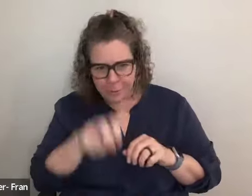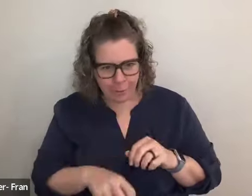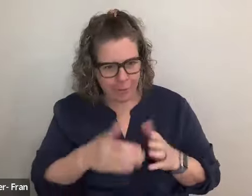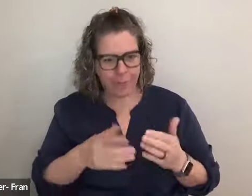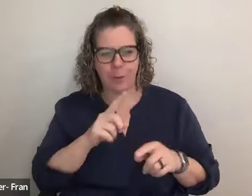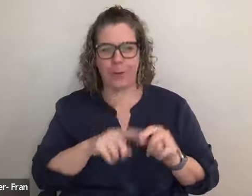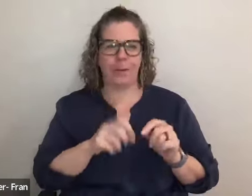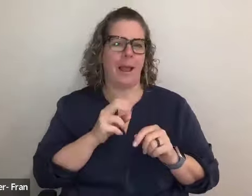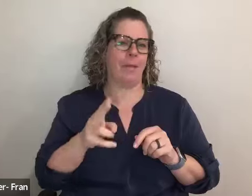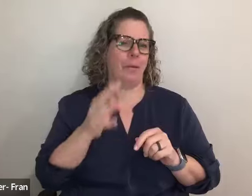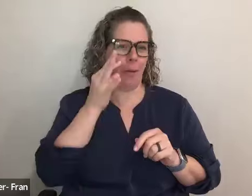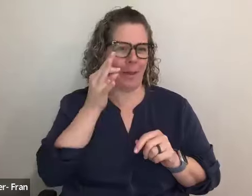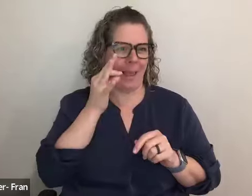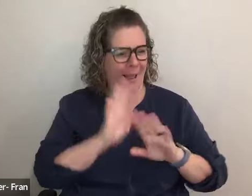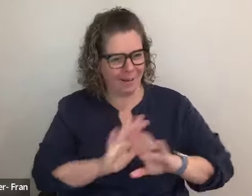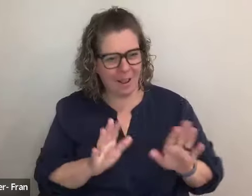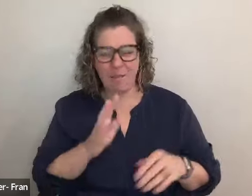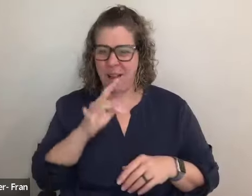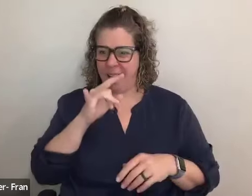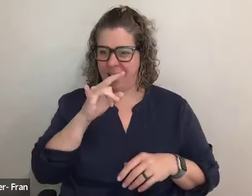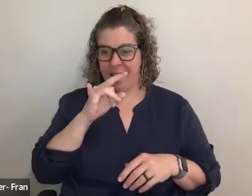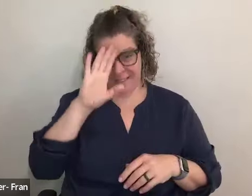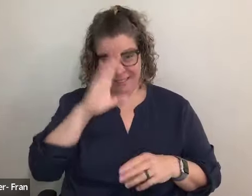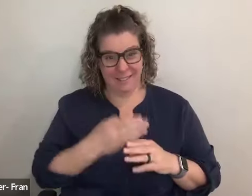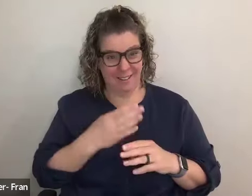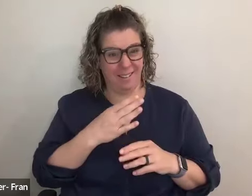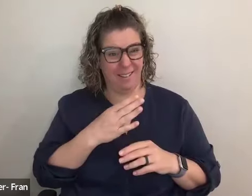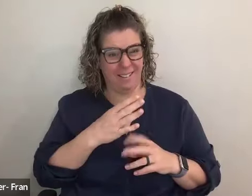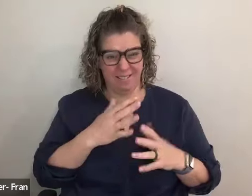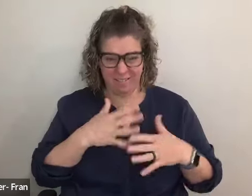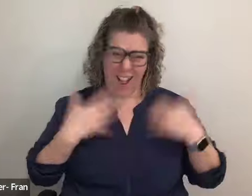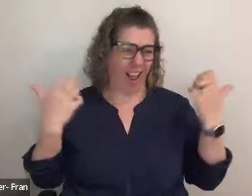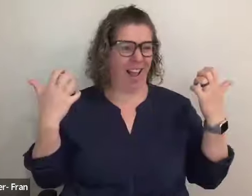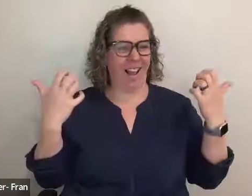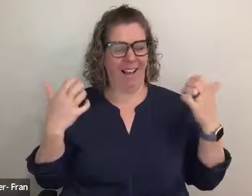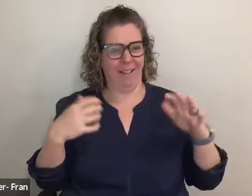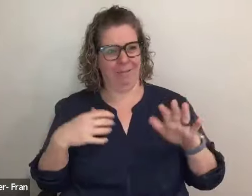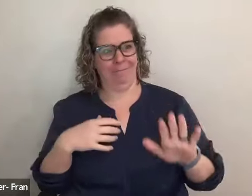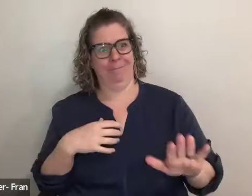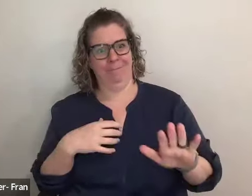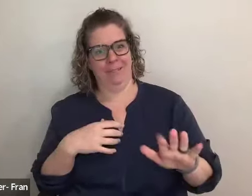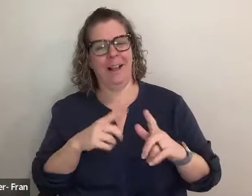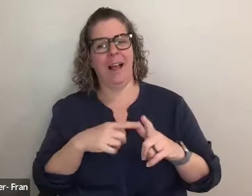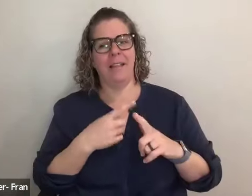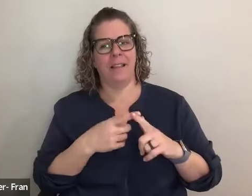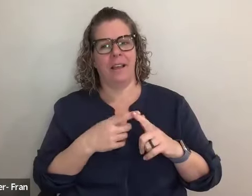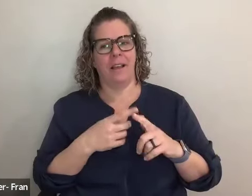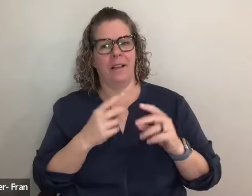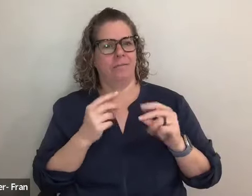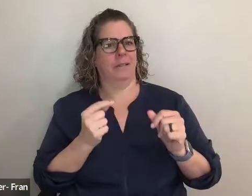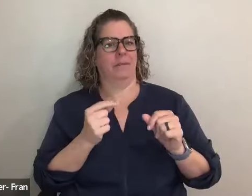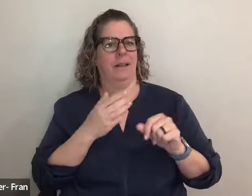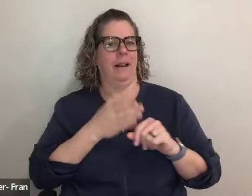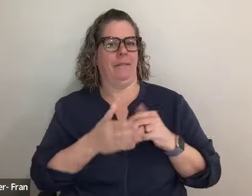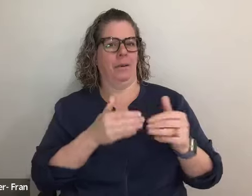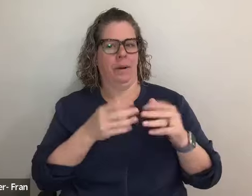can't throw the cat across the room. He gets very upset. And then immediately after